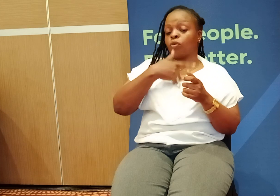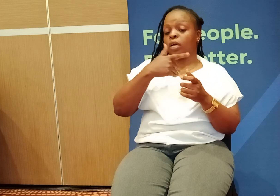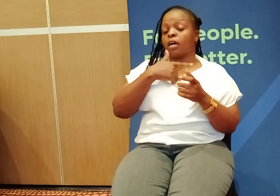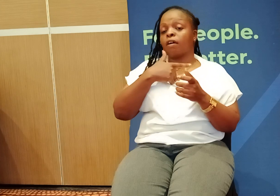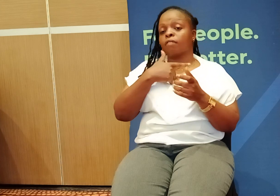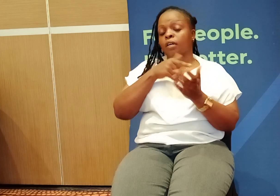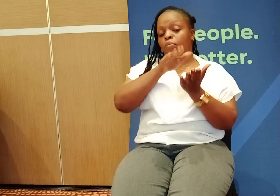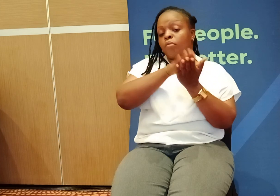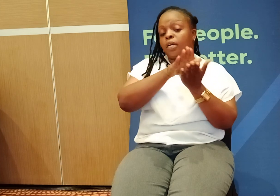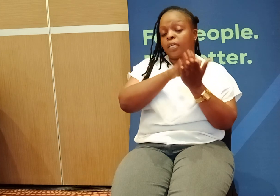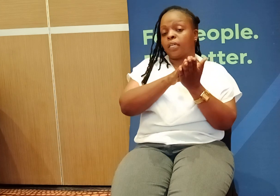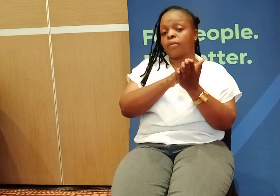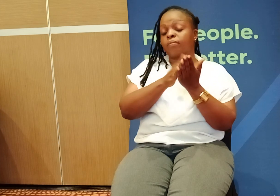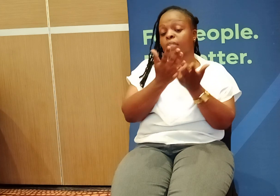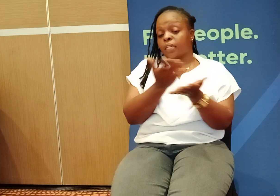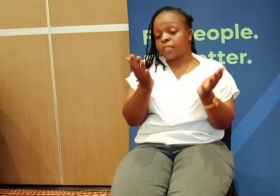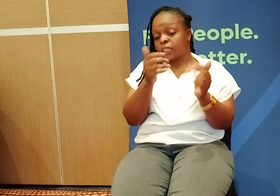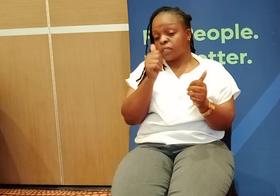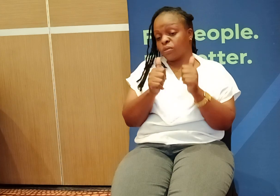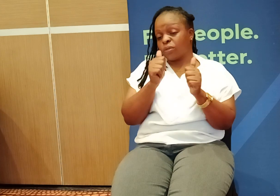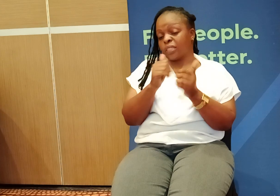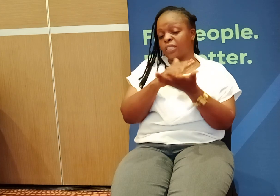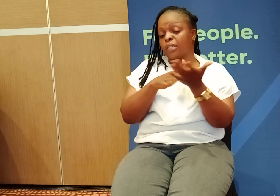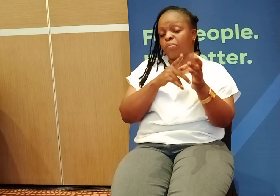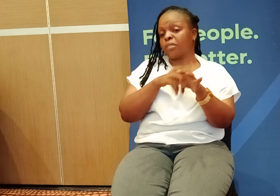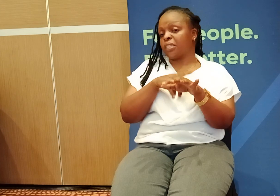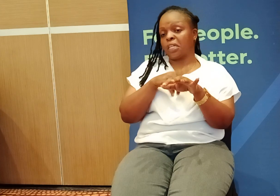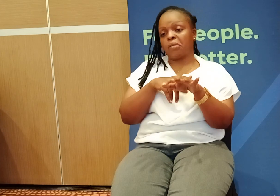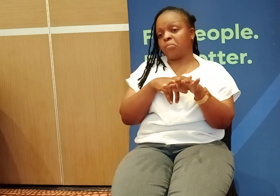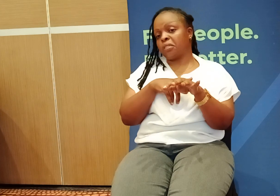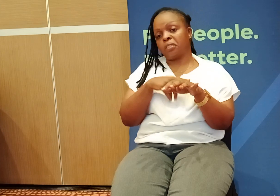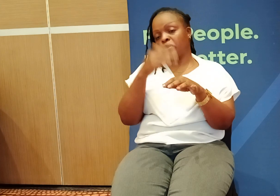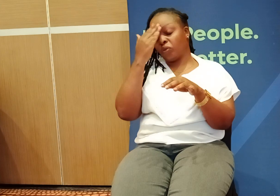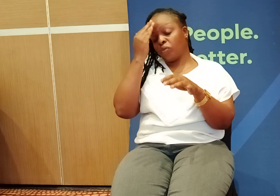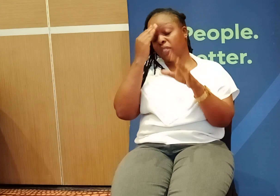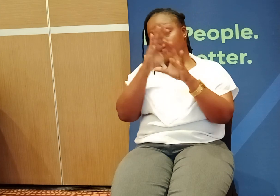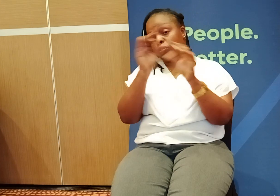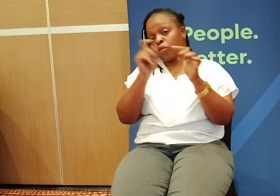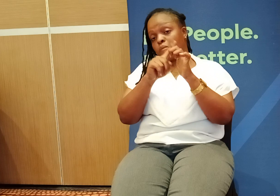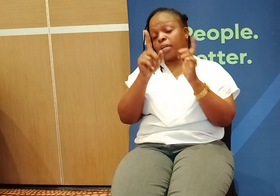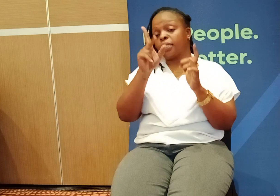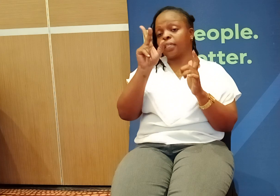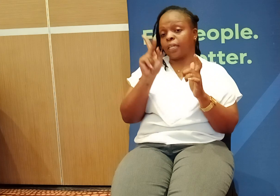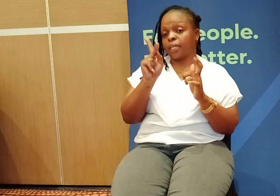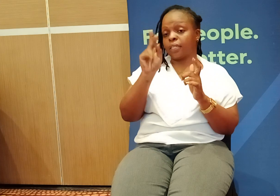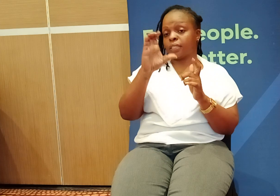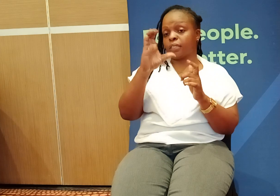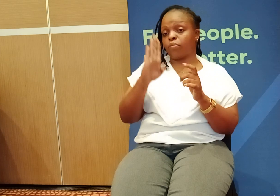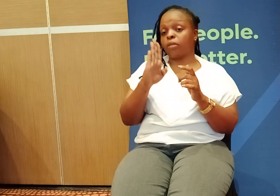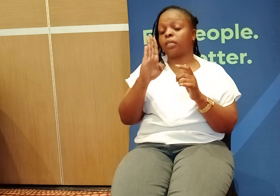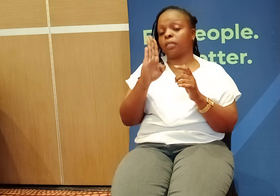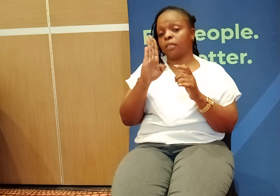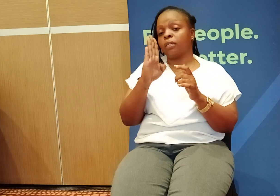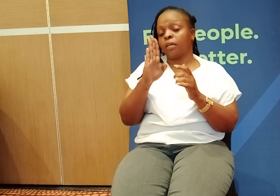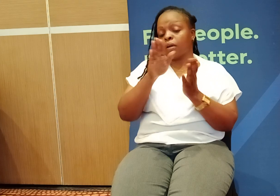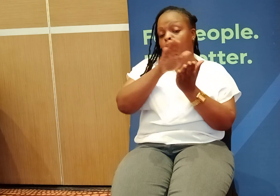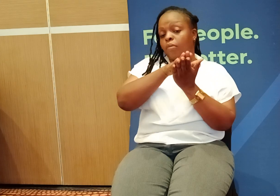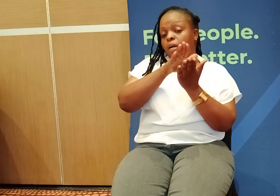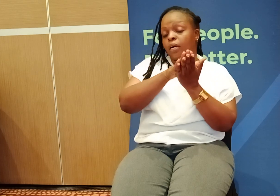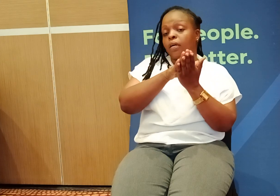that sometimes don't get notice. KCB Insurance, bank assurance intermediary. We have